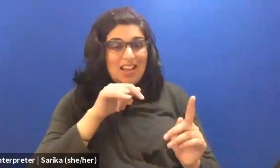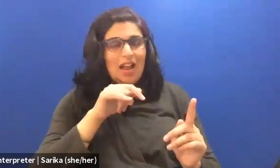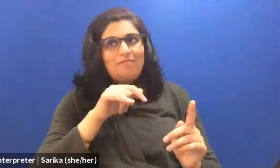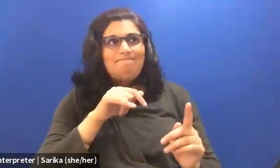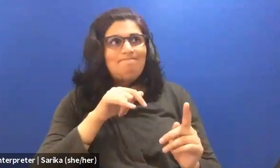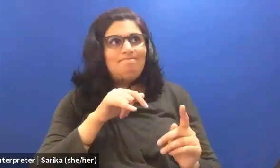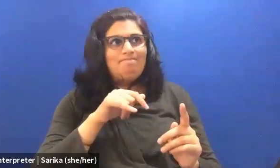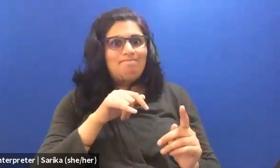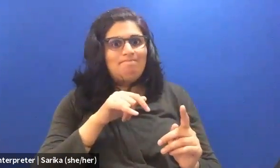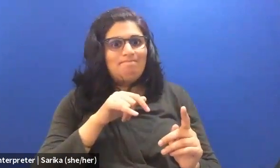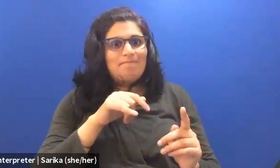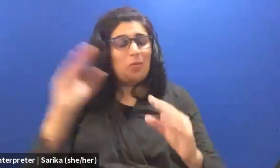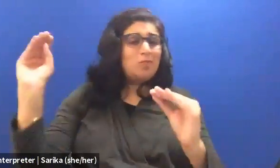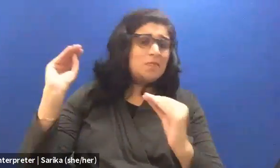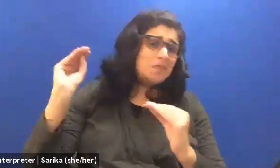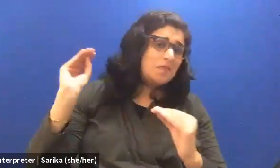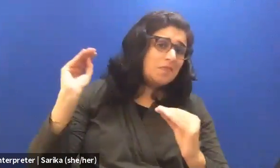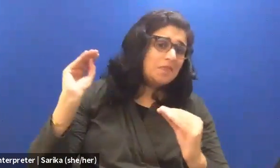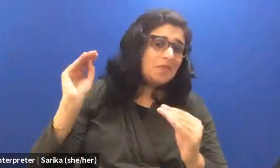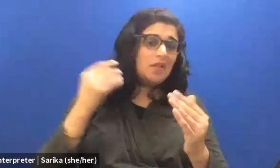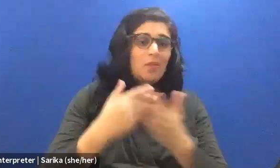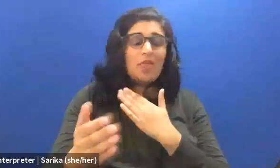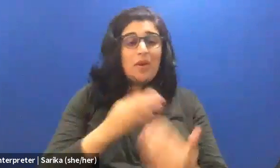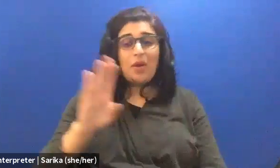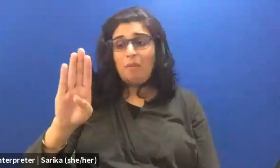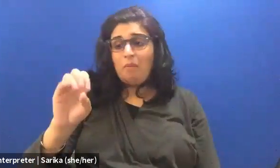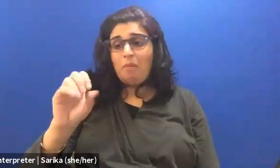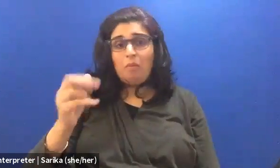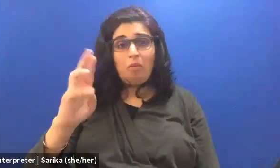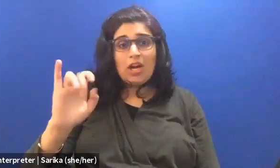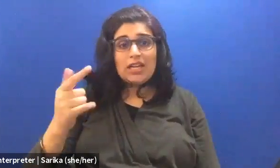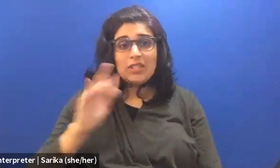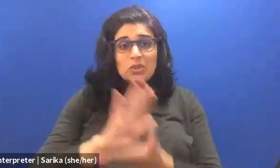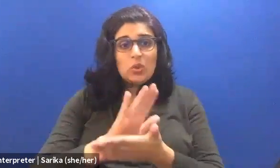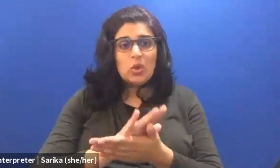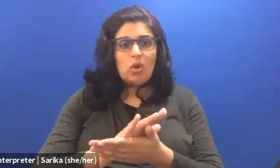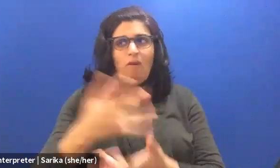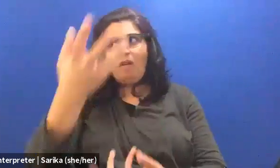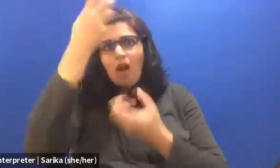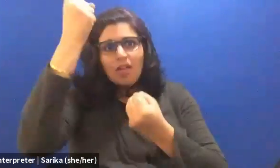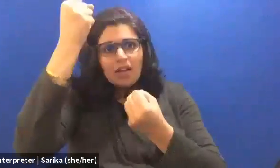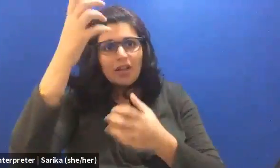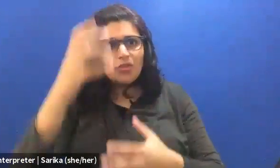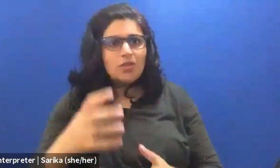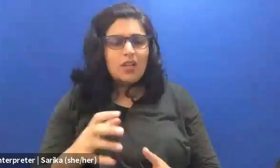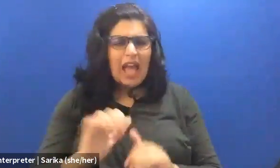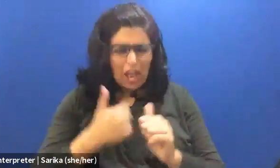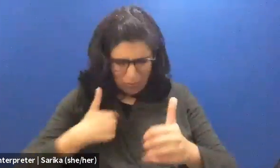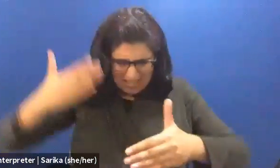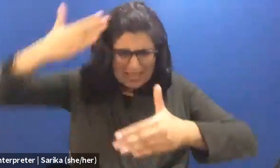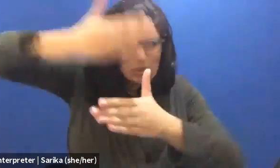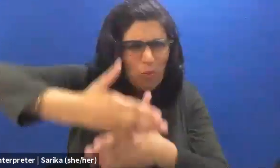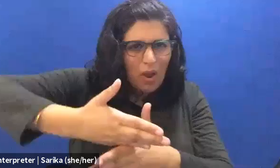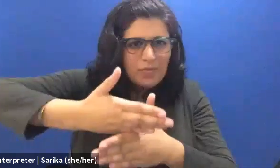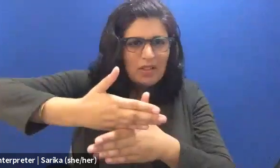something that we were taught, whether it's in boarding school or whether by, like the colonizers. And so how are we going to like interrupt that and